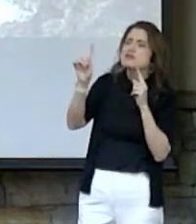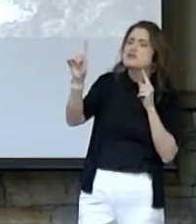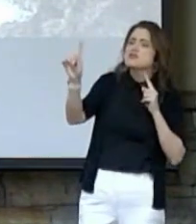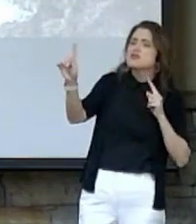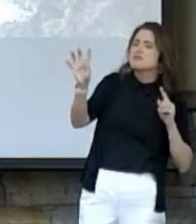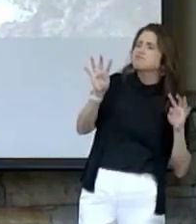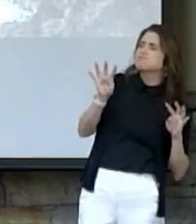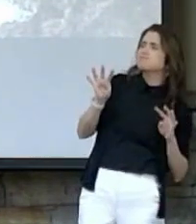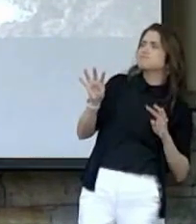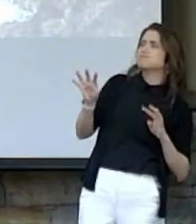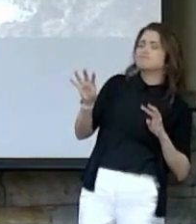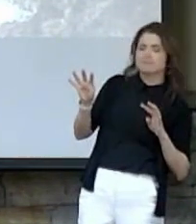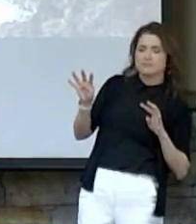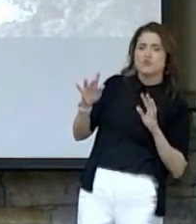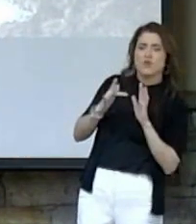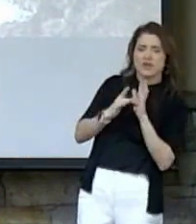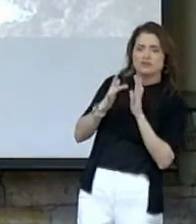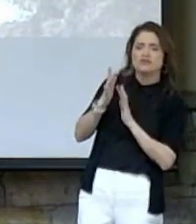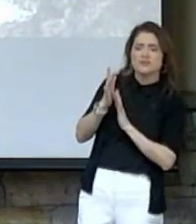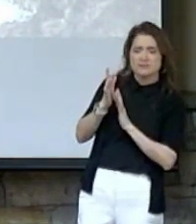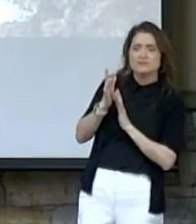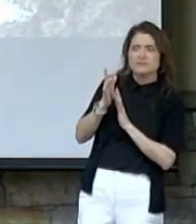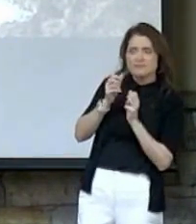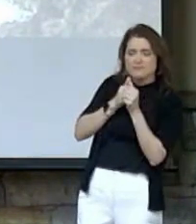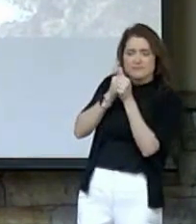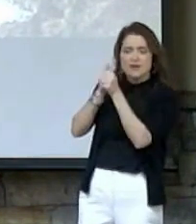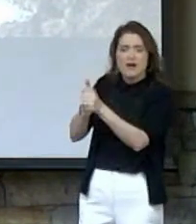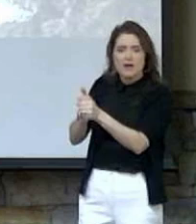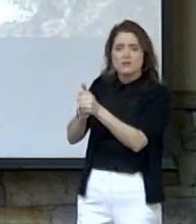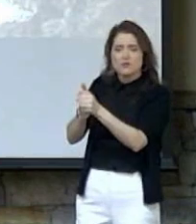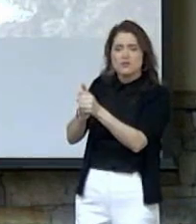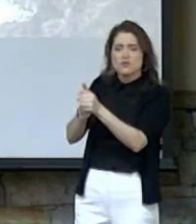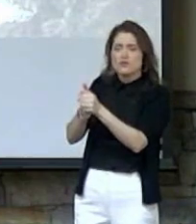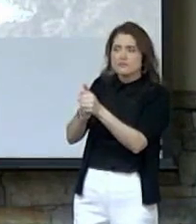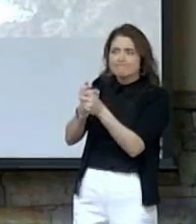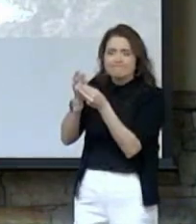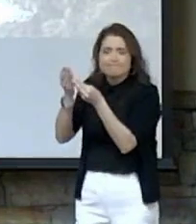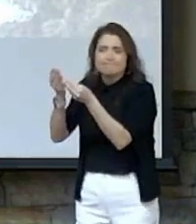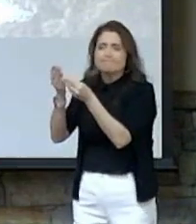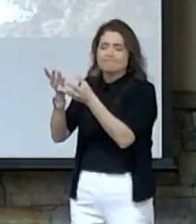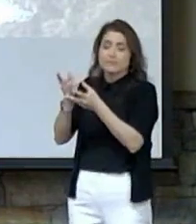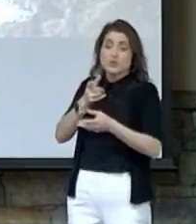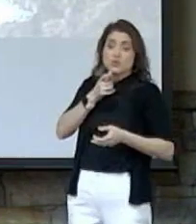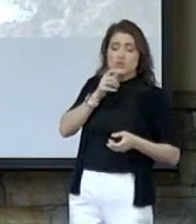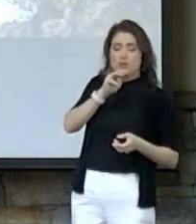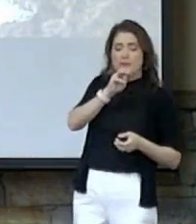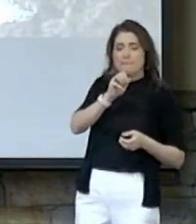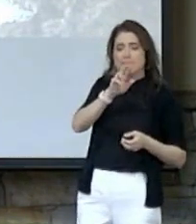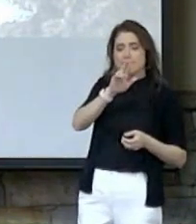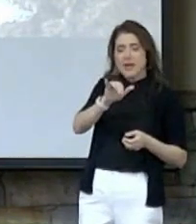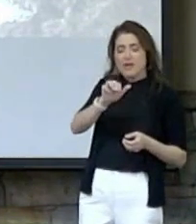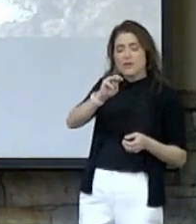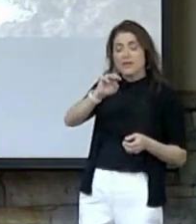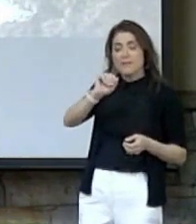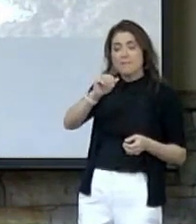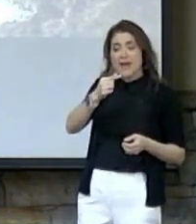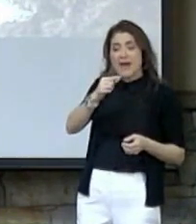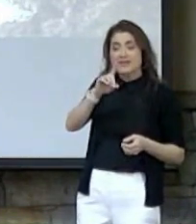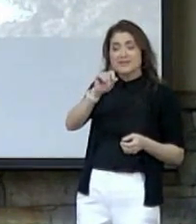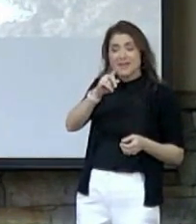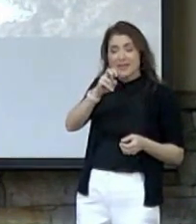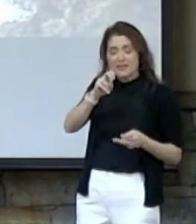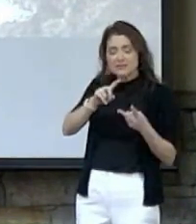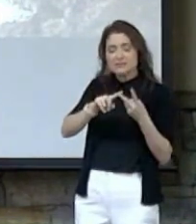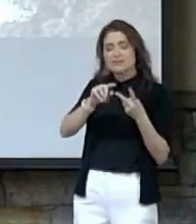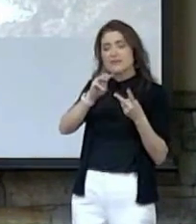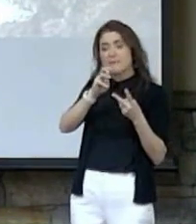had followed Jesus from Galilee, ministering to him, among whom were Mary Magdalene and Mary, the mother of